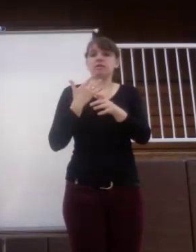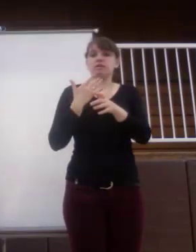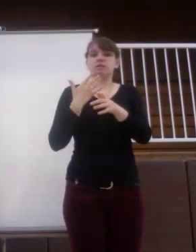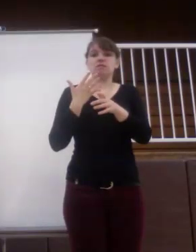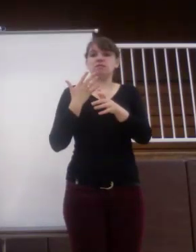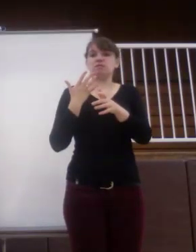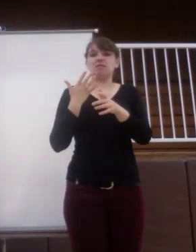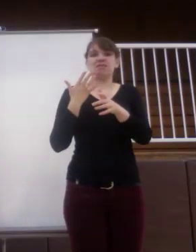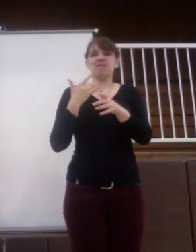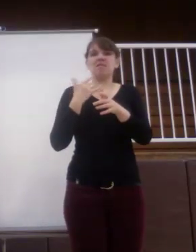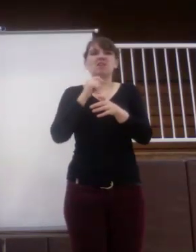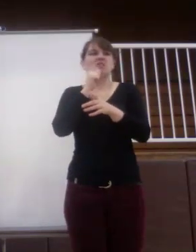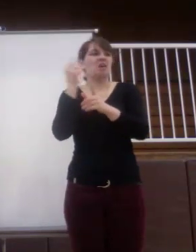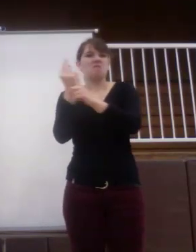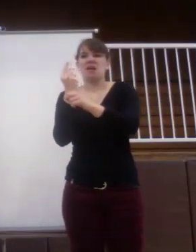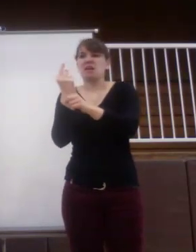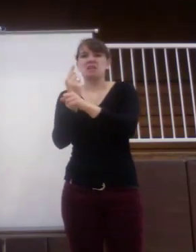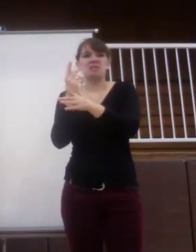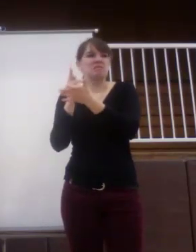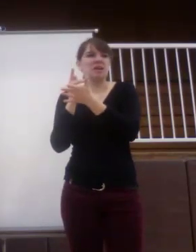perceives as extraordinary care.